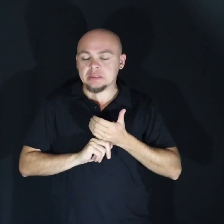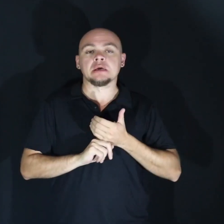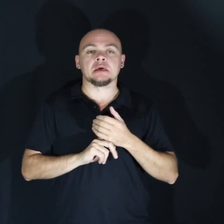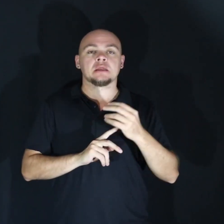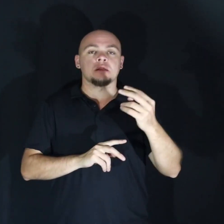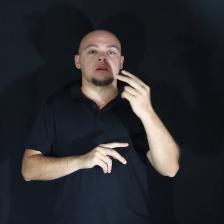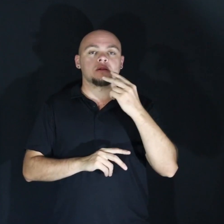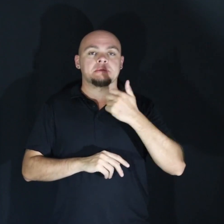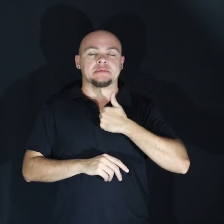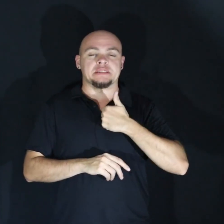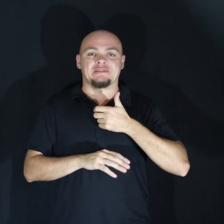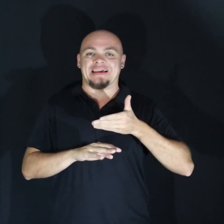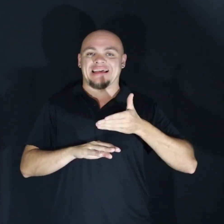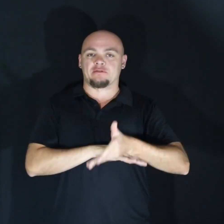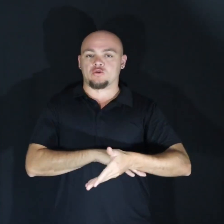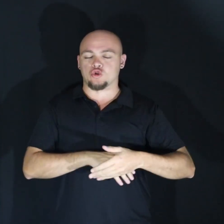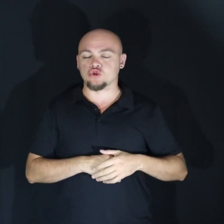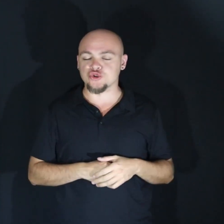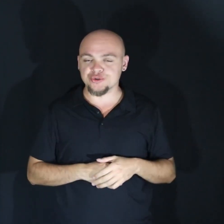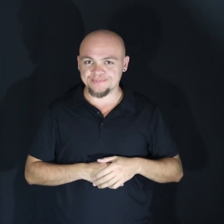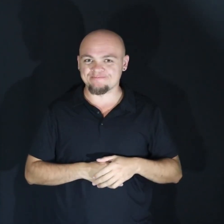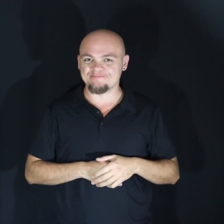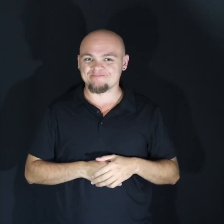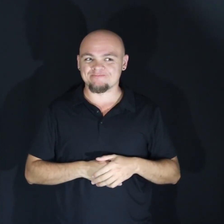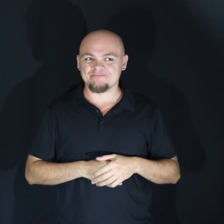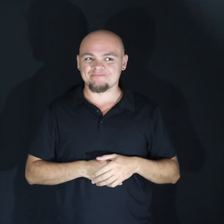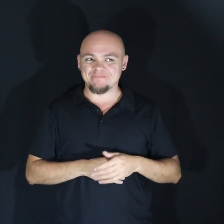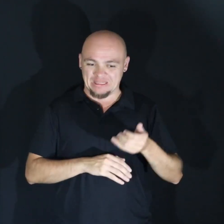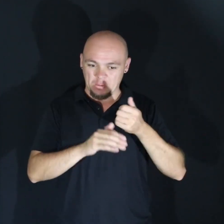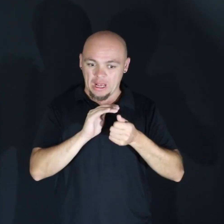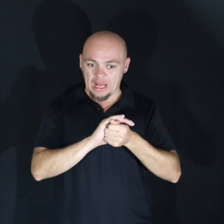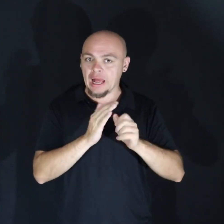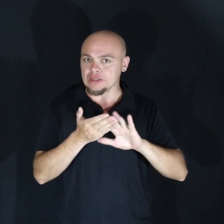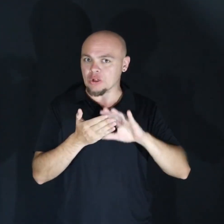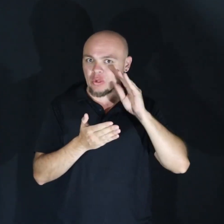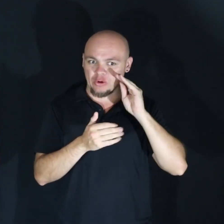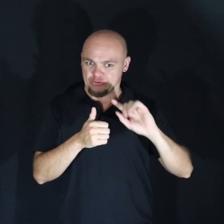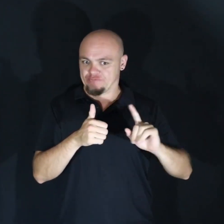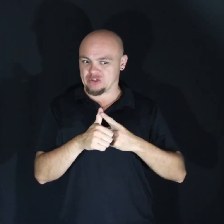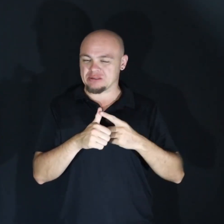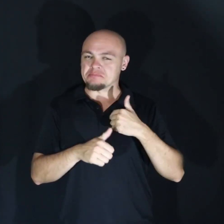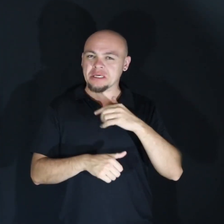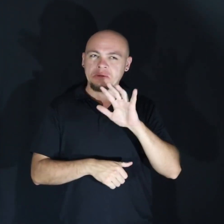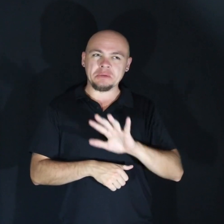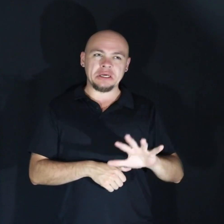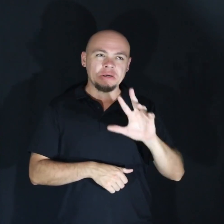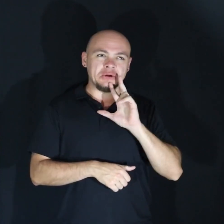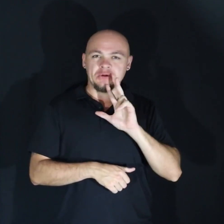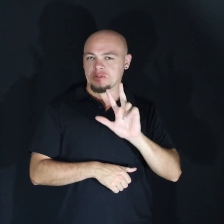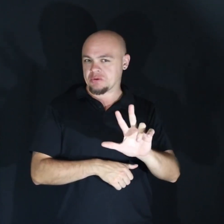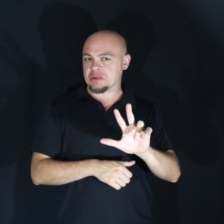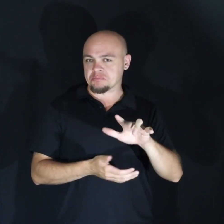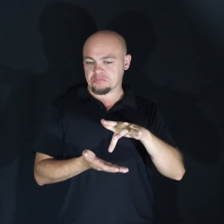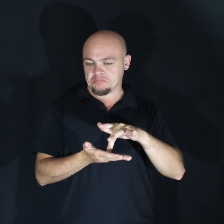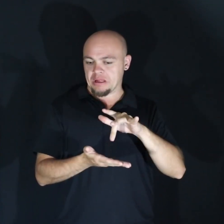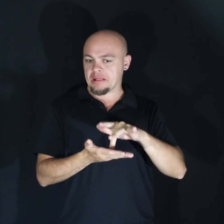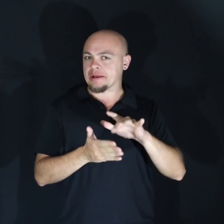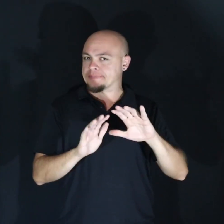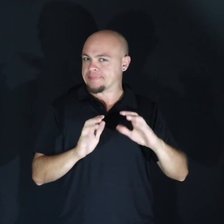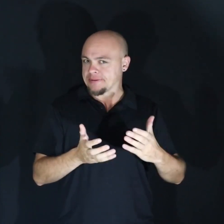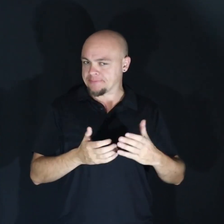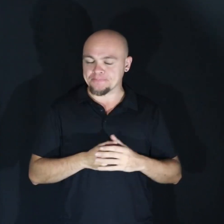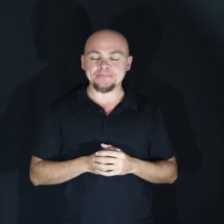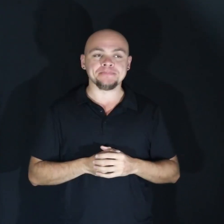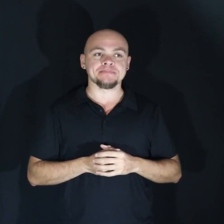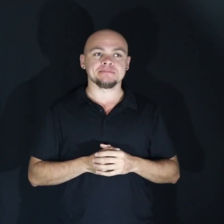myself. And I remember where I first learned to hide. I was about 3 years old in ballet class.